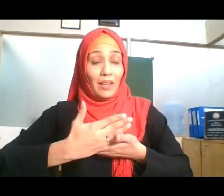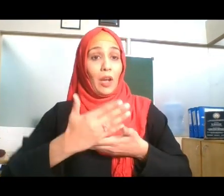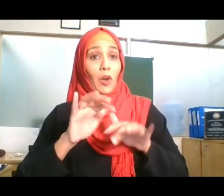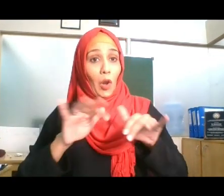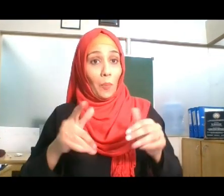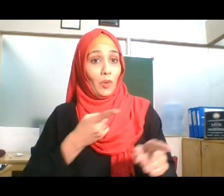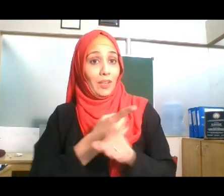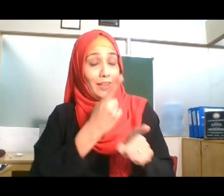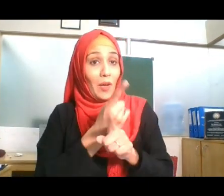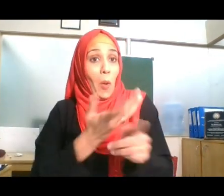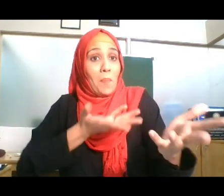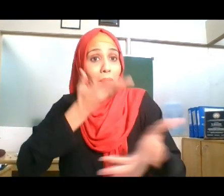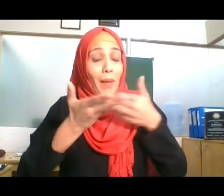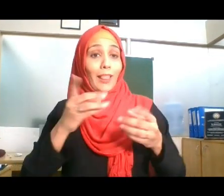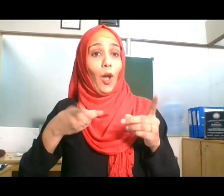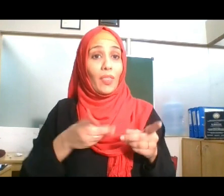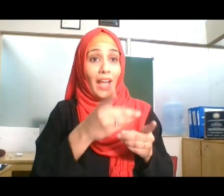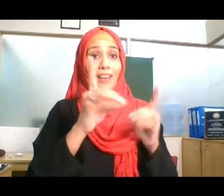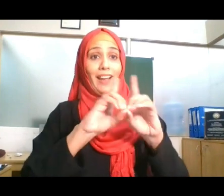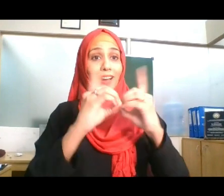digitally aware. And